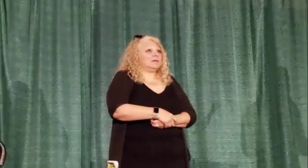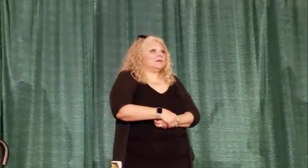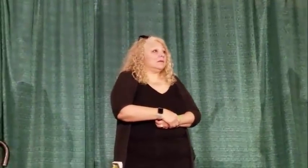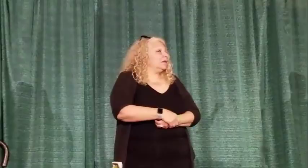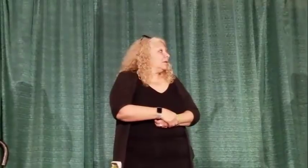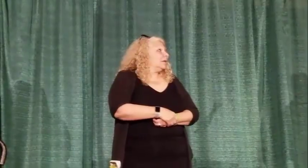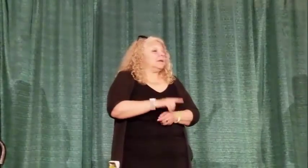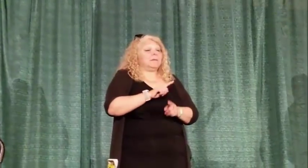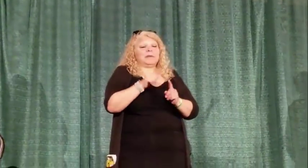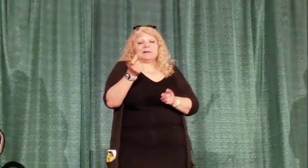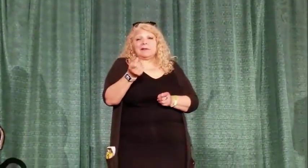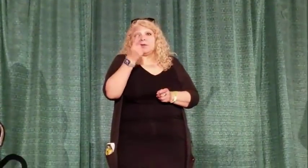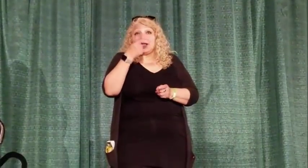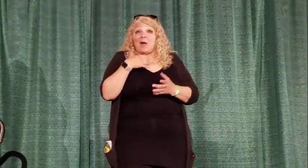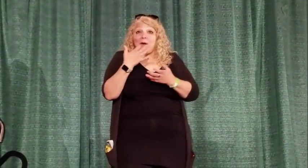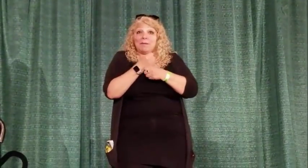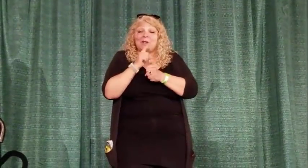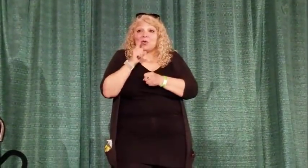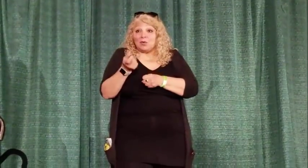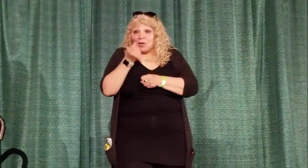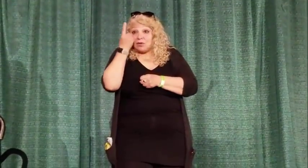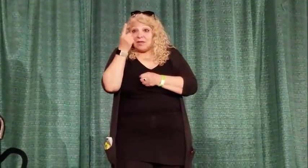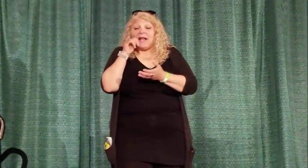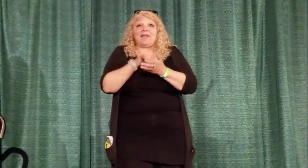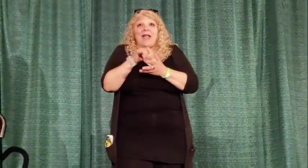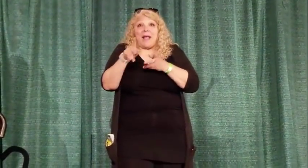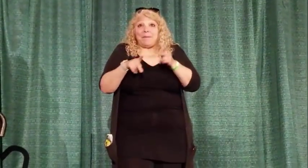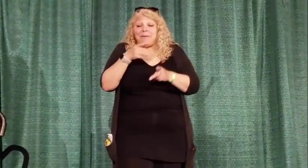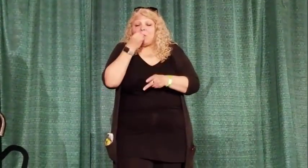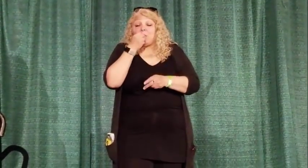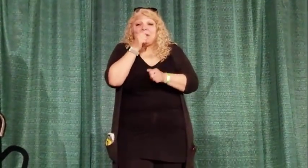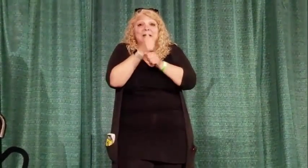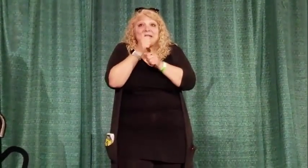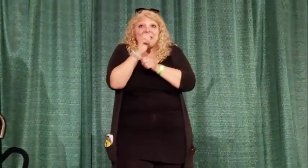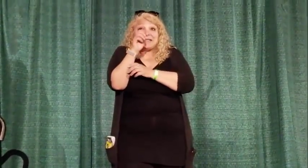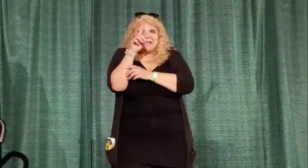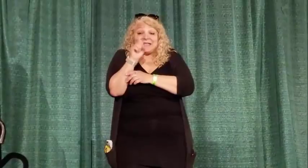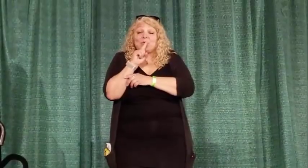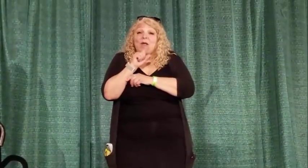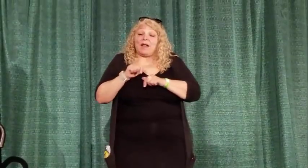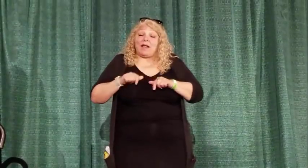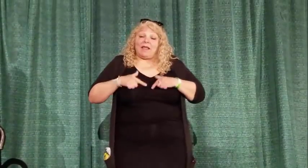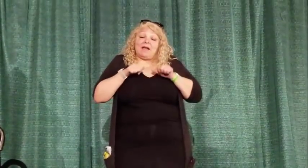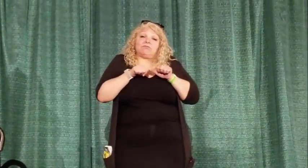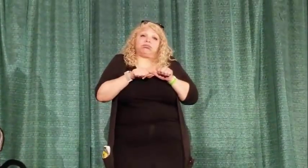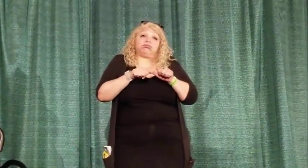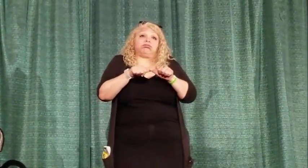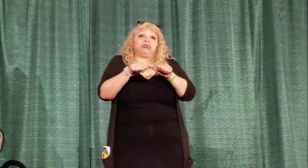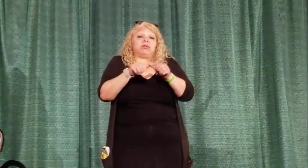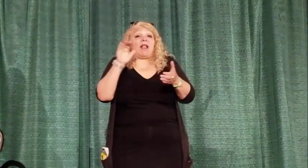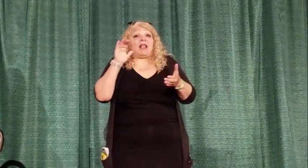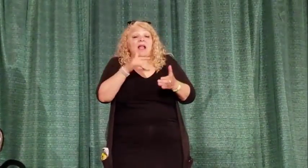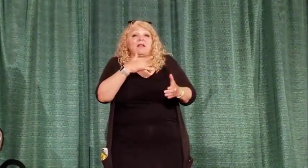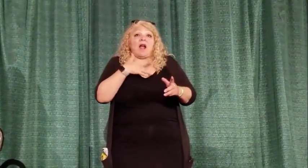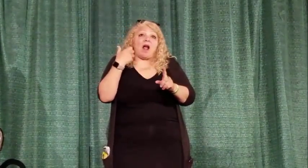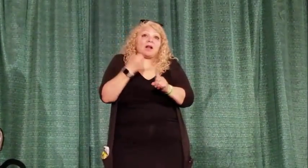But here's the point I'm making, is that people who eat some nuts and seeds live a lot longer. Lower rates of cardiovascular death,